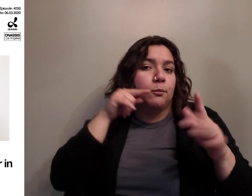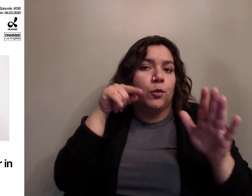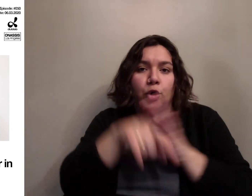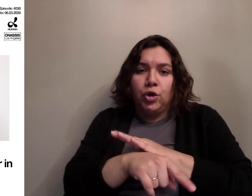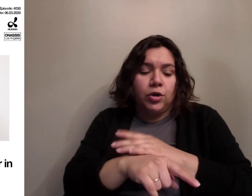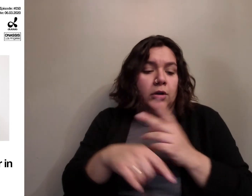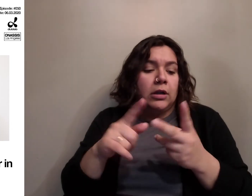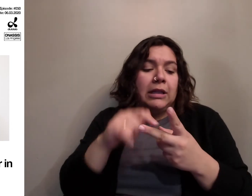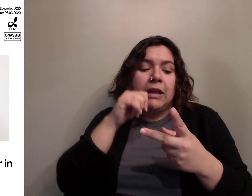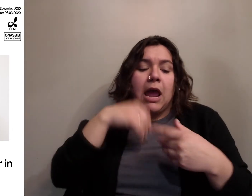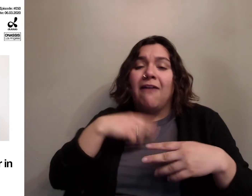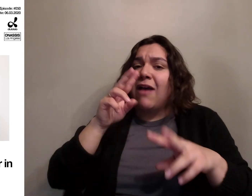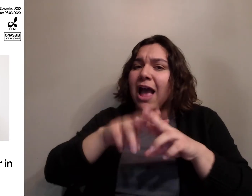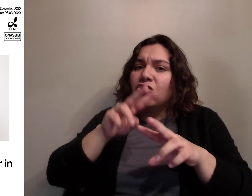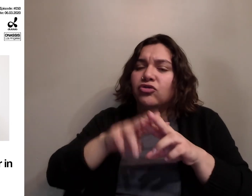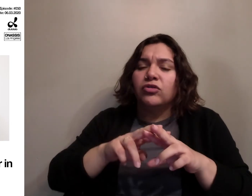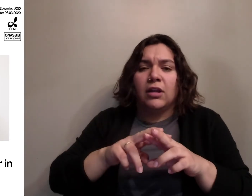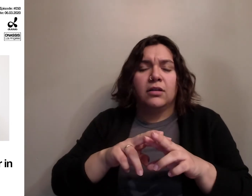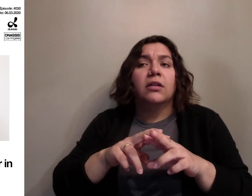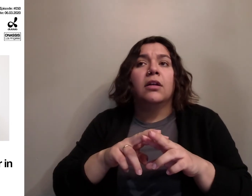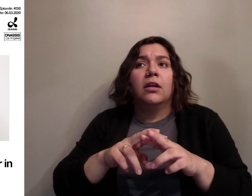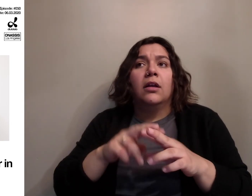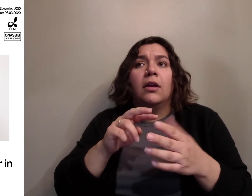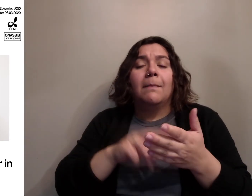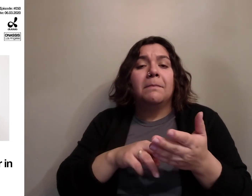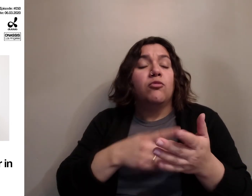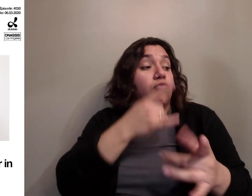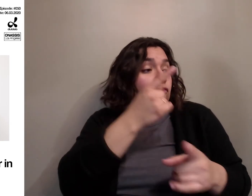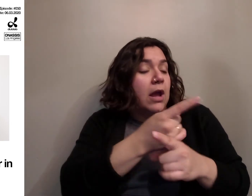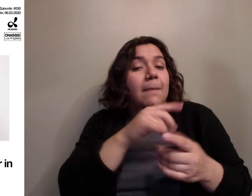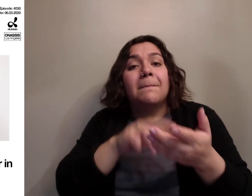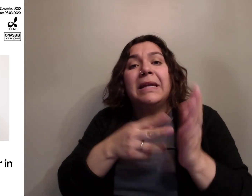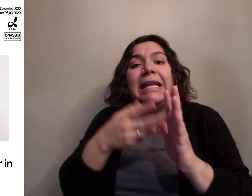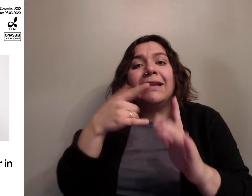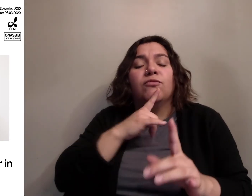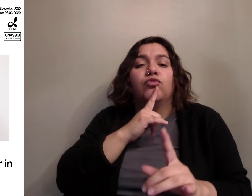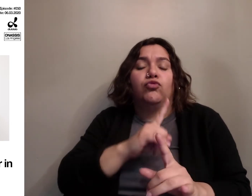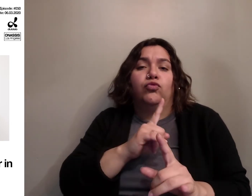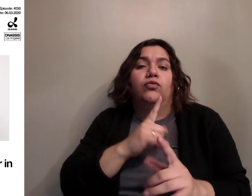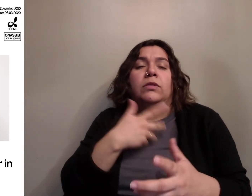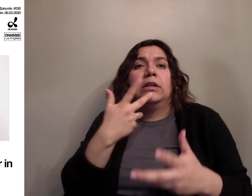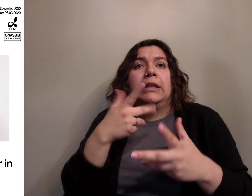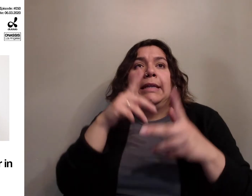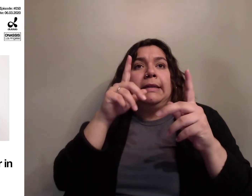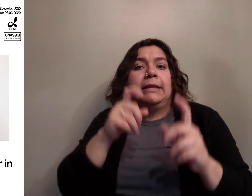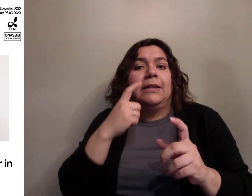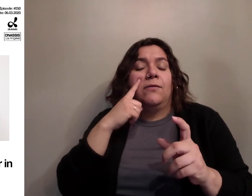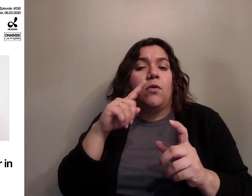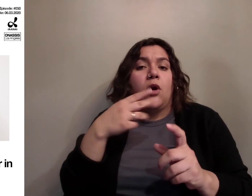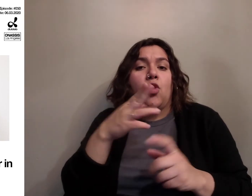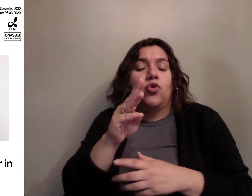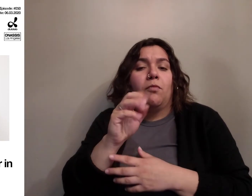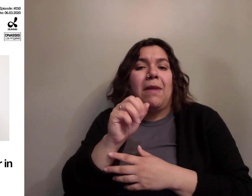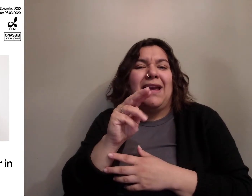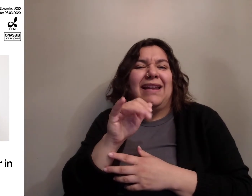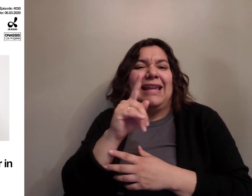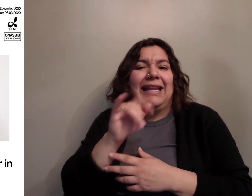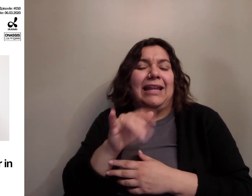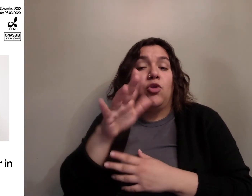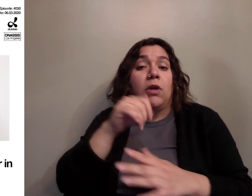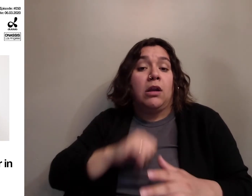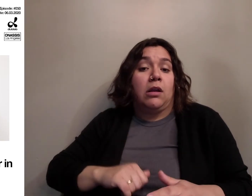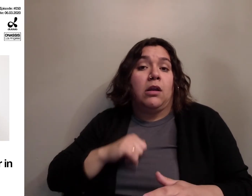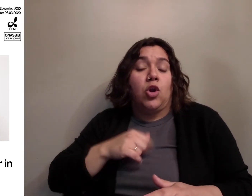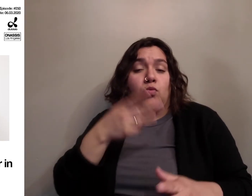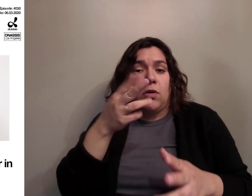show up when there's no murder happening, when there's no hashtag being thrown around. You know, this is what the true